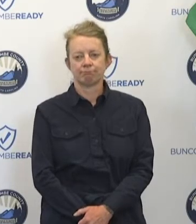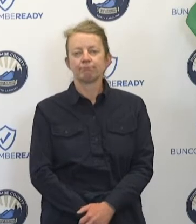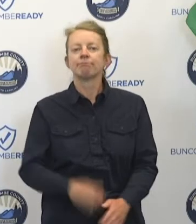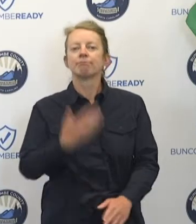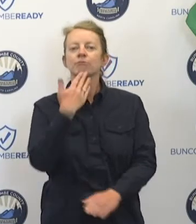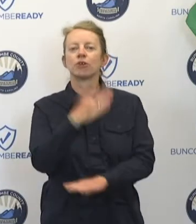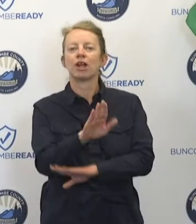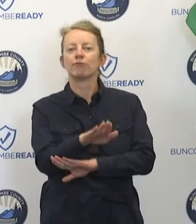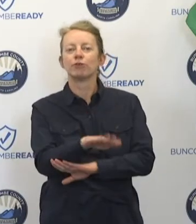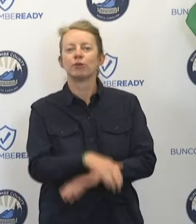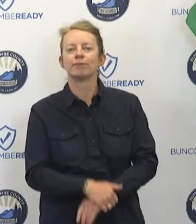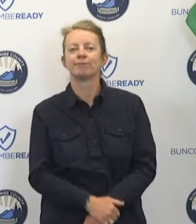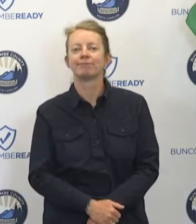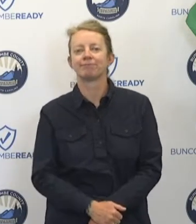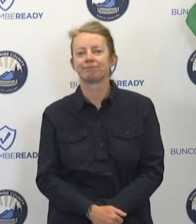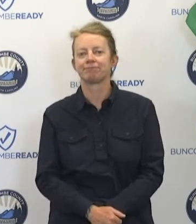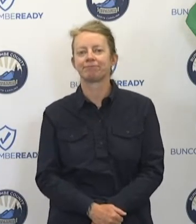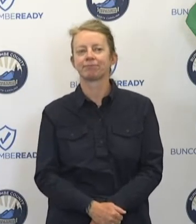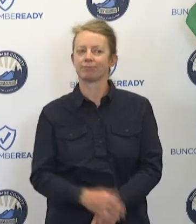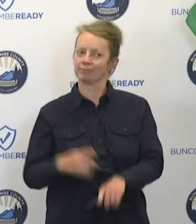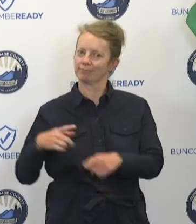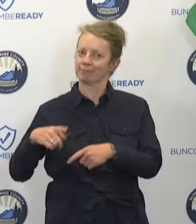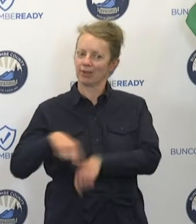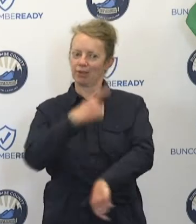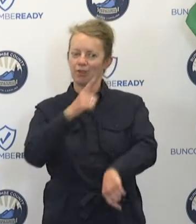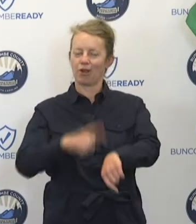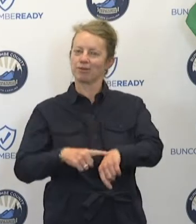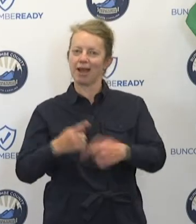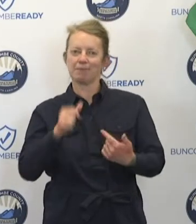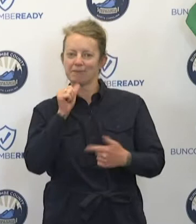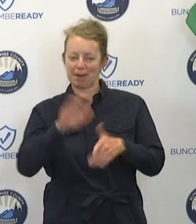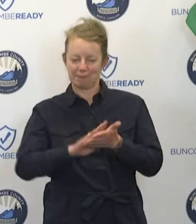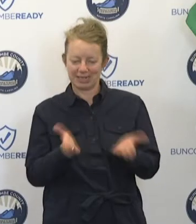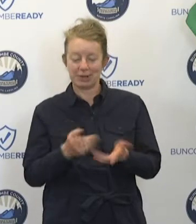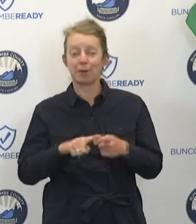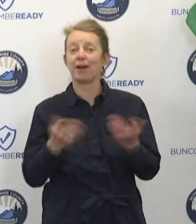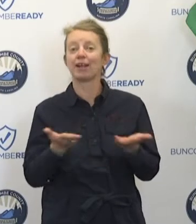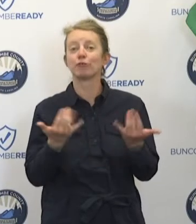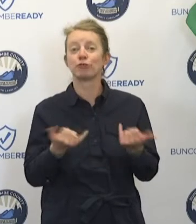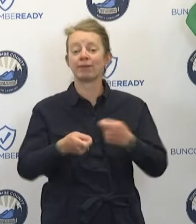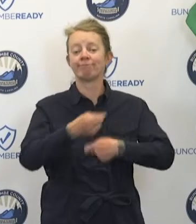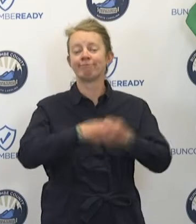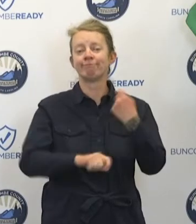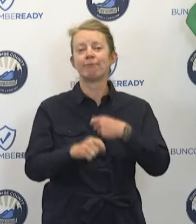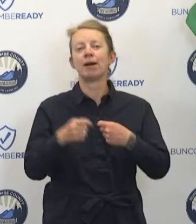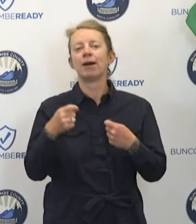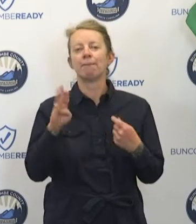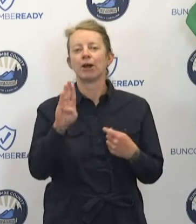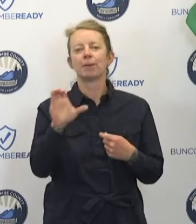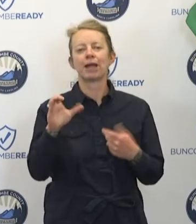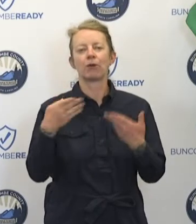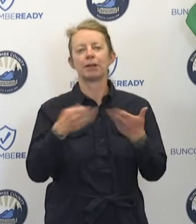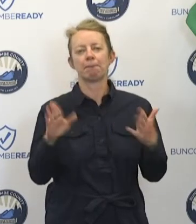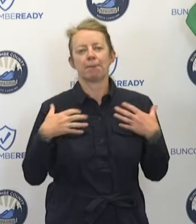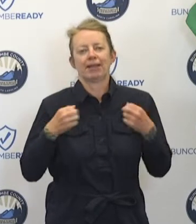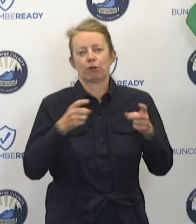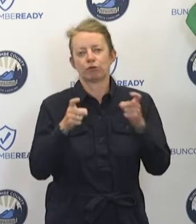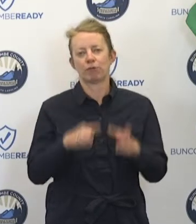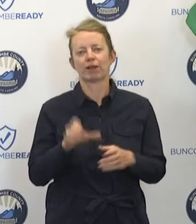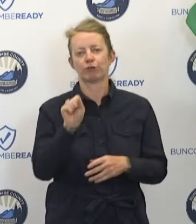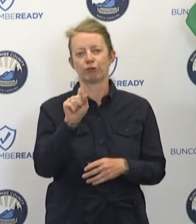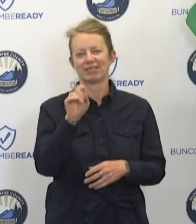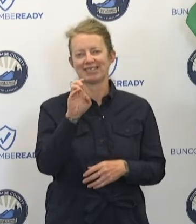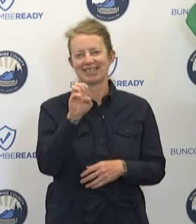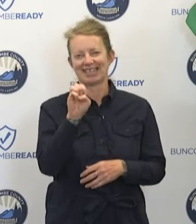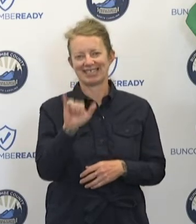Good afternoon. It's been a while, but I'm back today, standing in for Buncombe County Public Health Director Stacy Saunders, who's unable